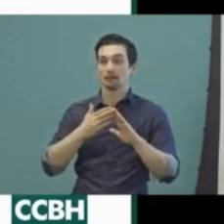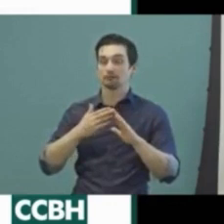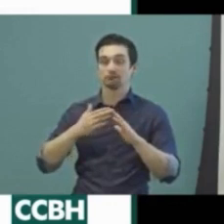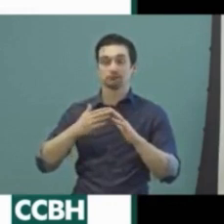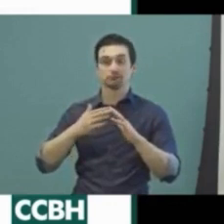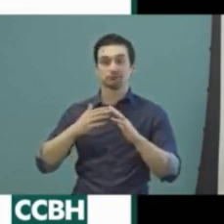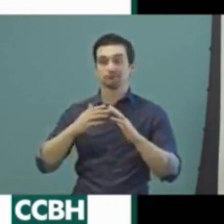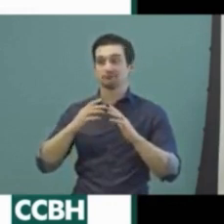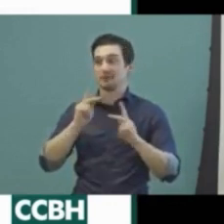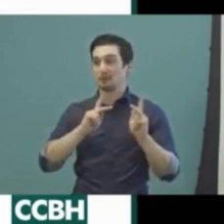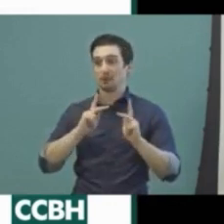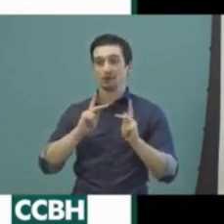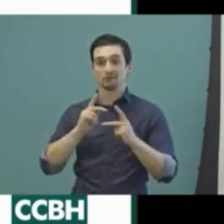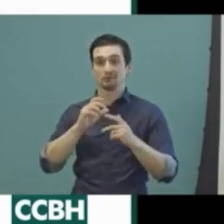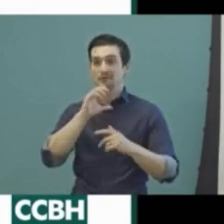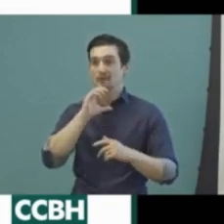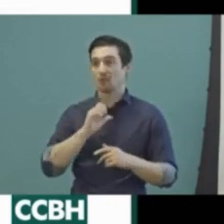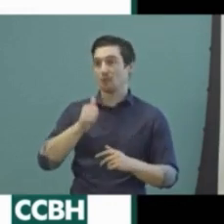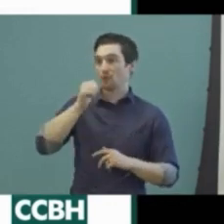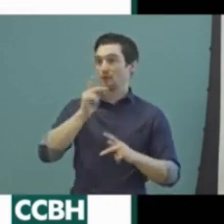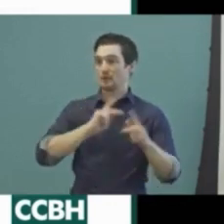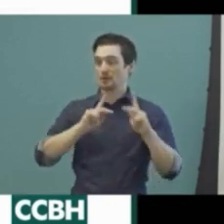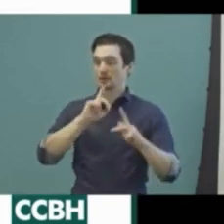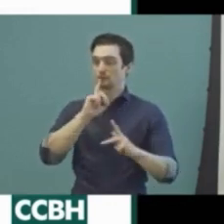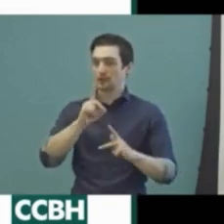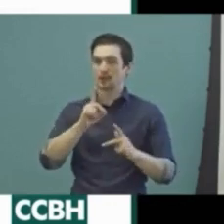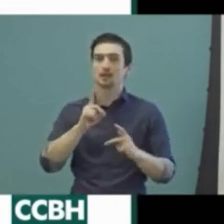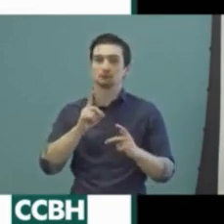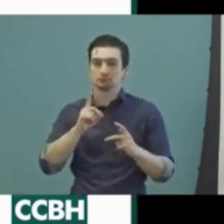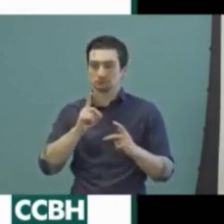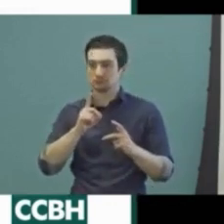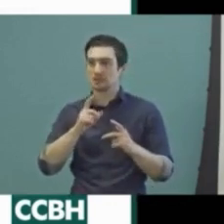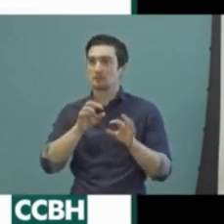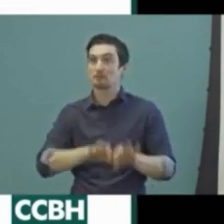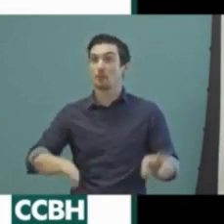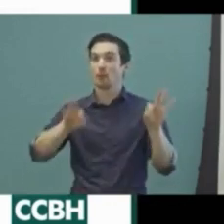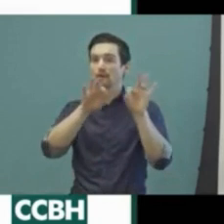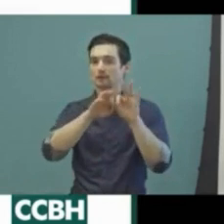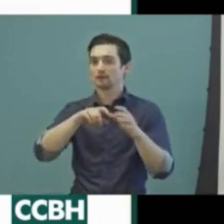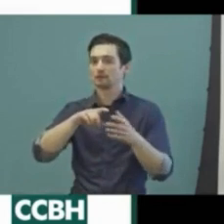is a really important part of understanding how this affects everyone.